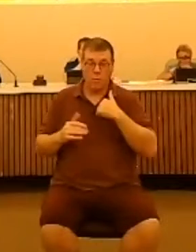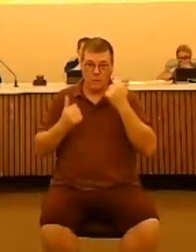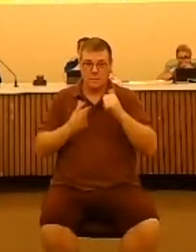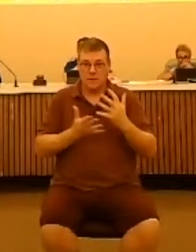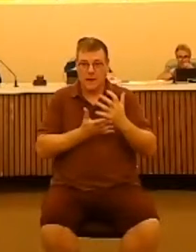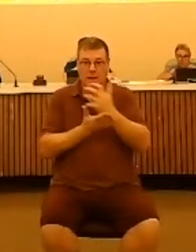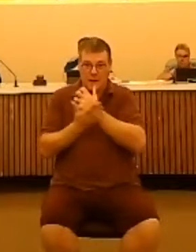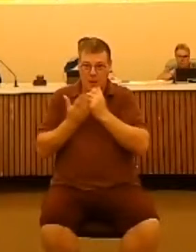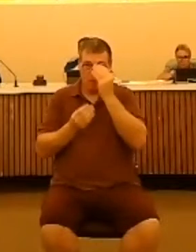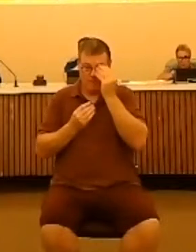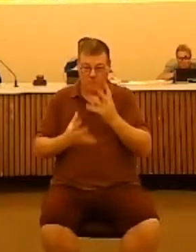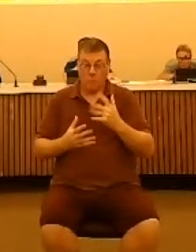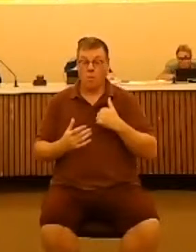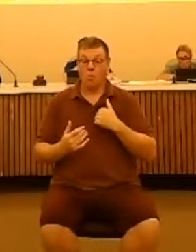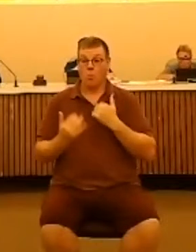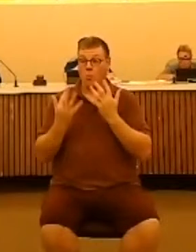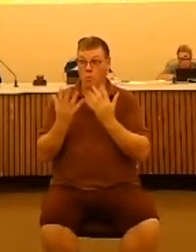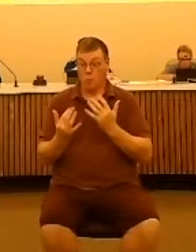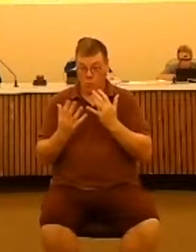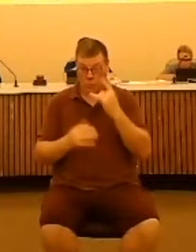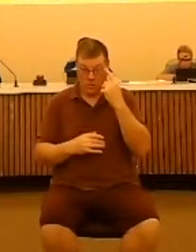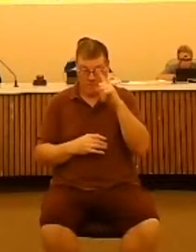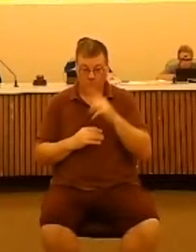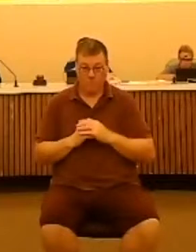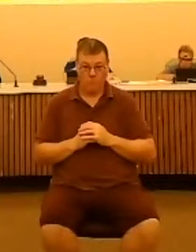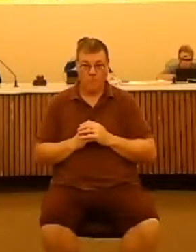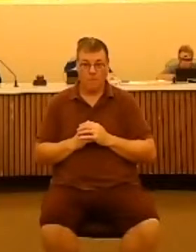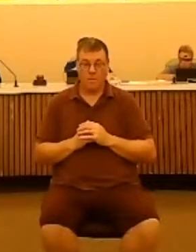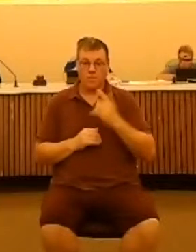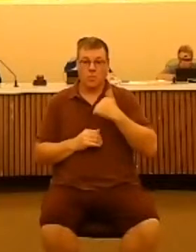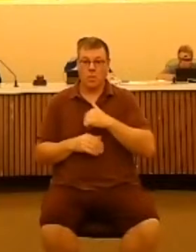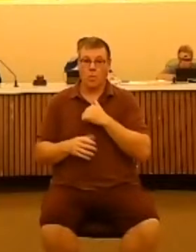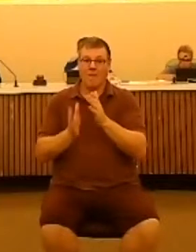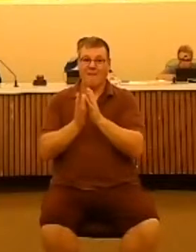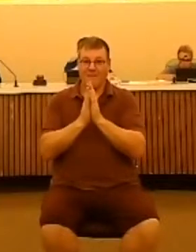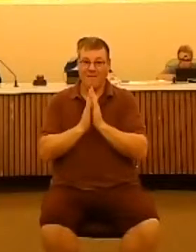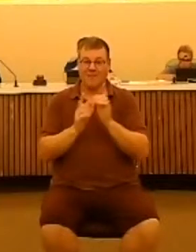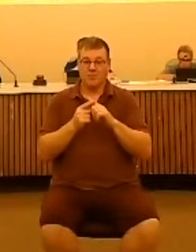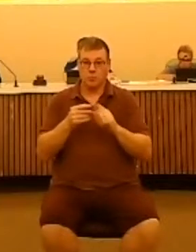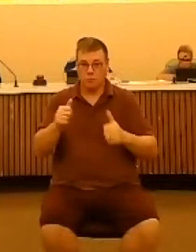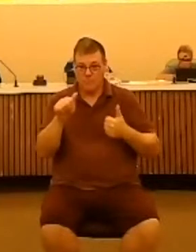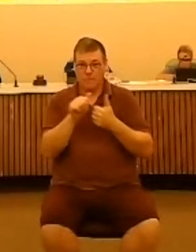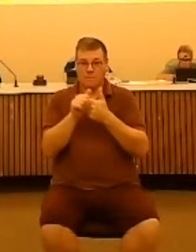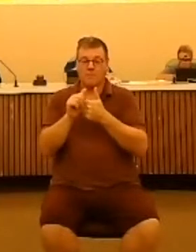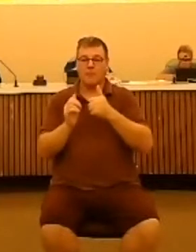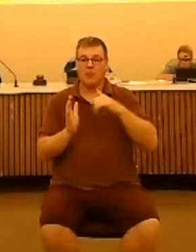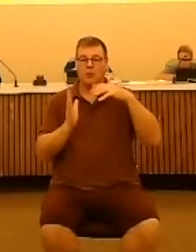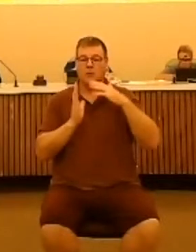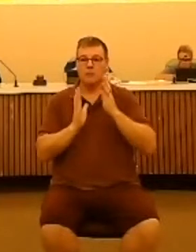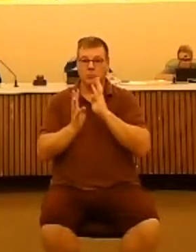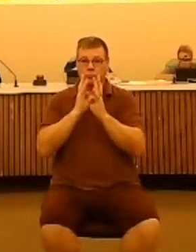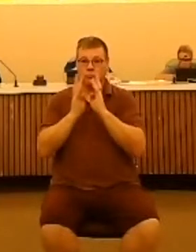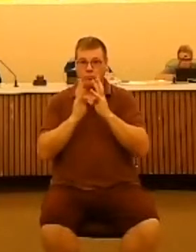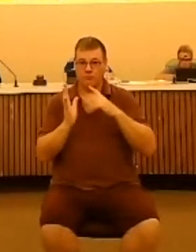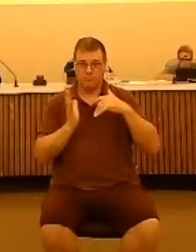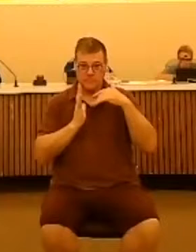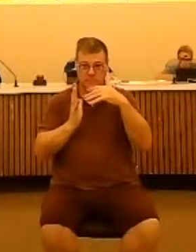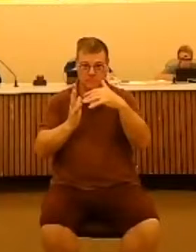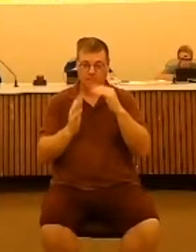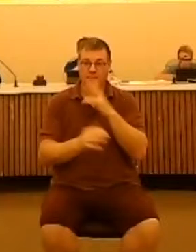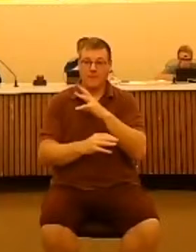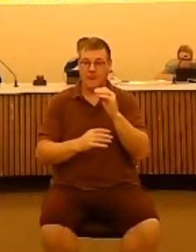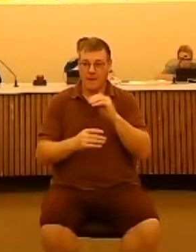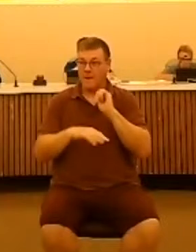input. One of the things we were waiting for, we asked them to update their traffic study based on a bunch of things, and so they